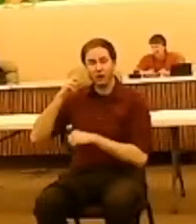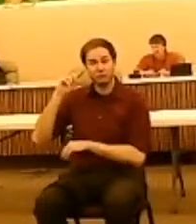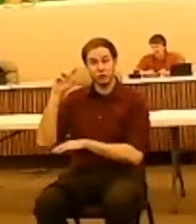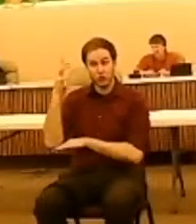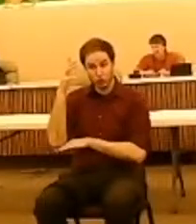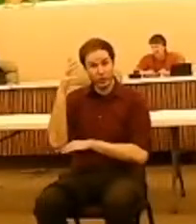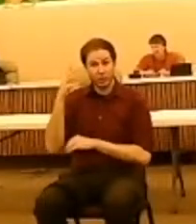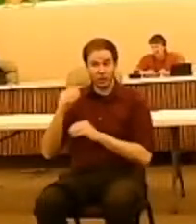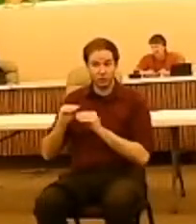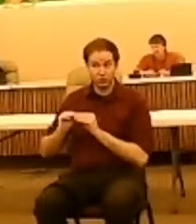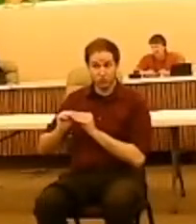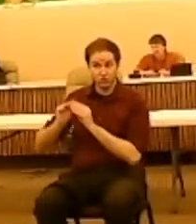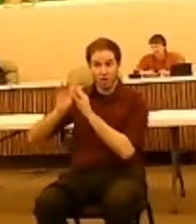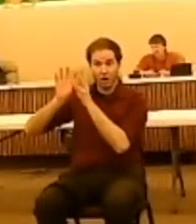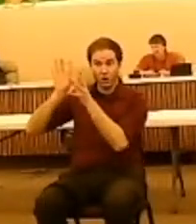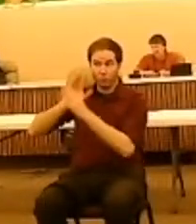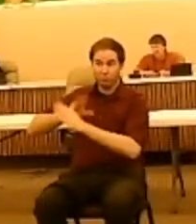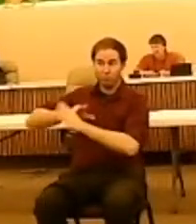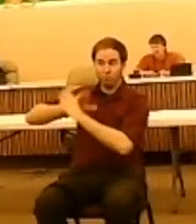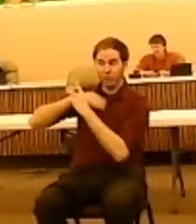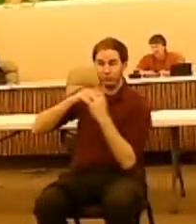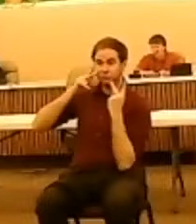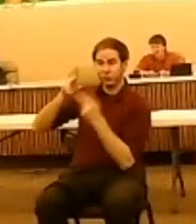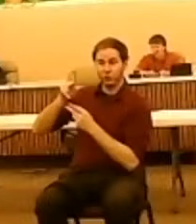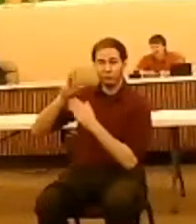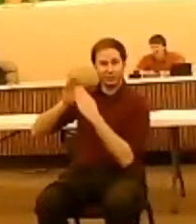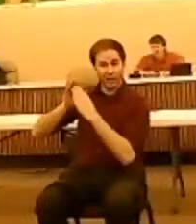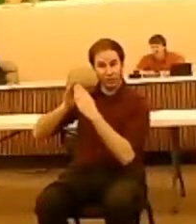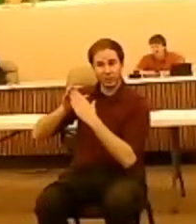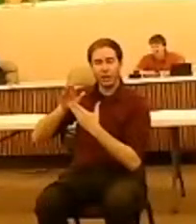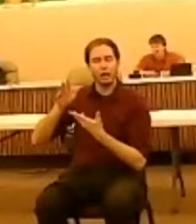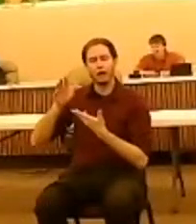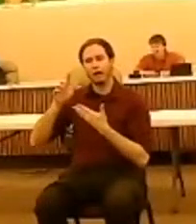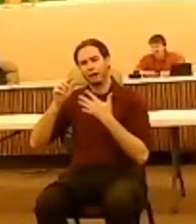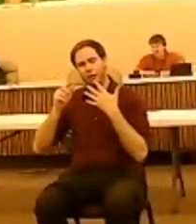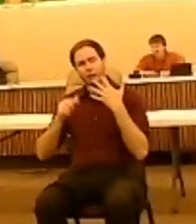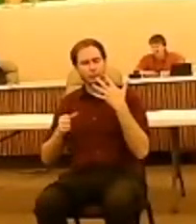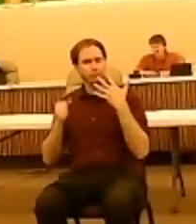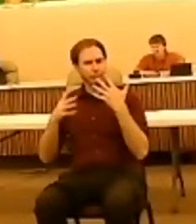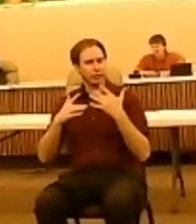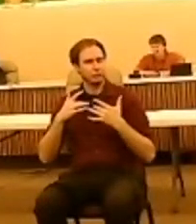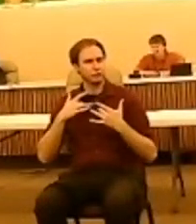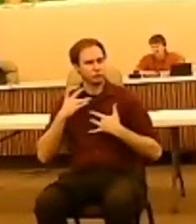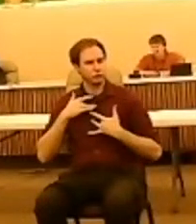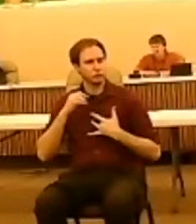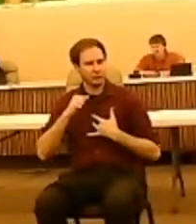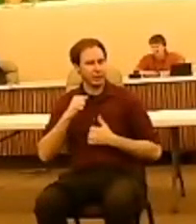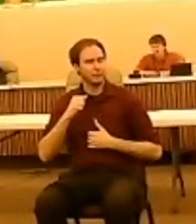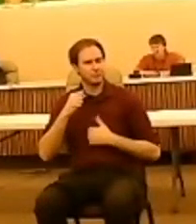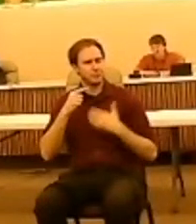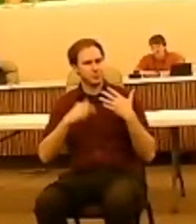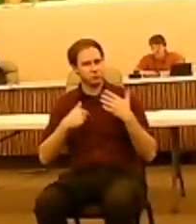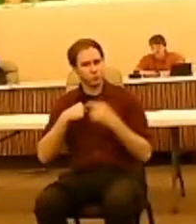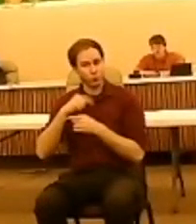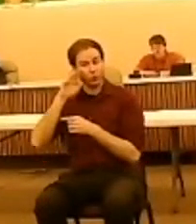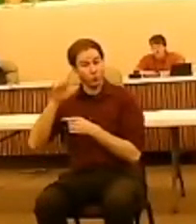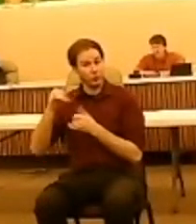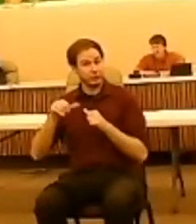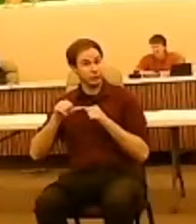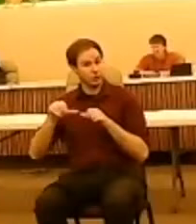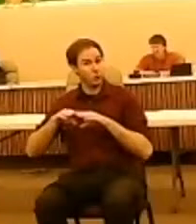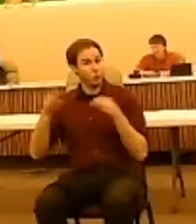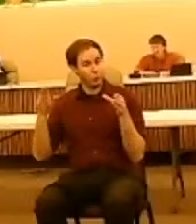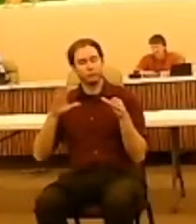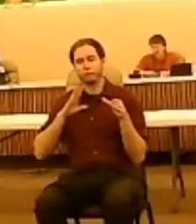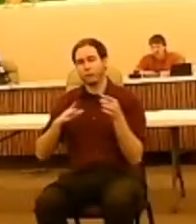grow, it's going to obstruct the view from the people on Erie Station Road. So just knowing that this is going to be open so that they